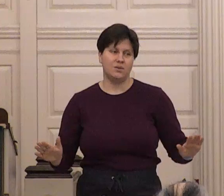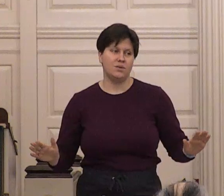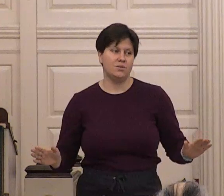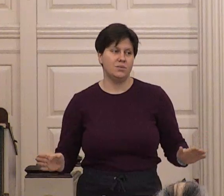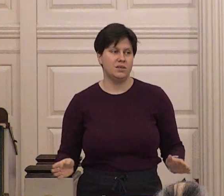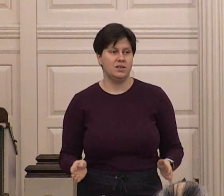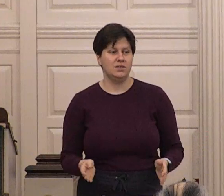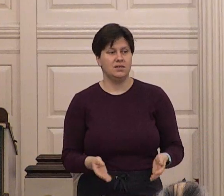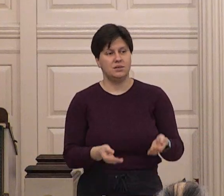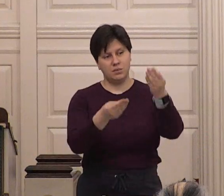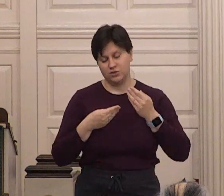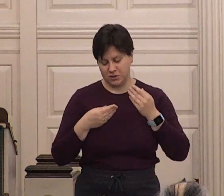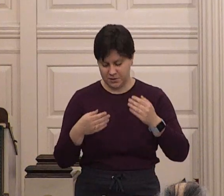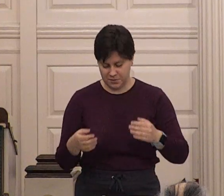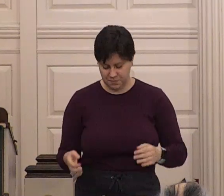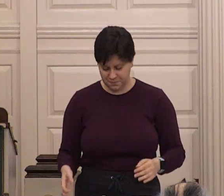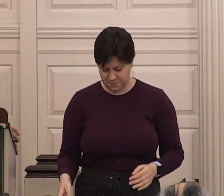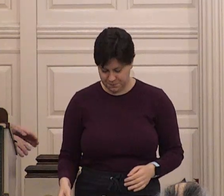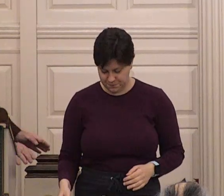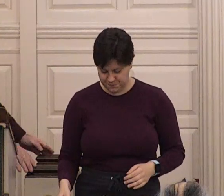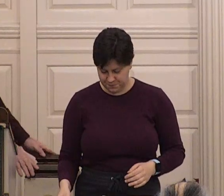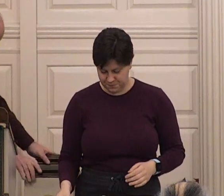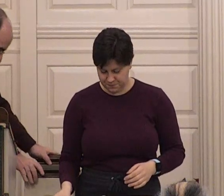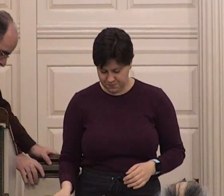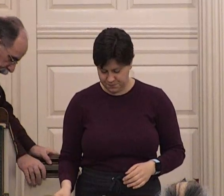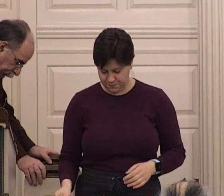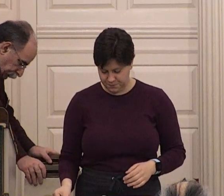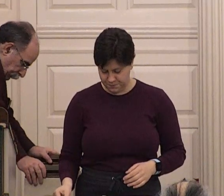dona nobis